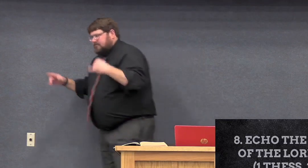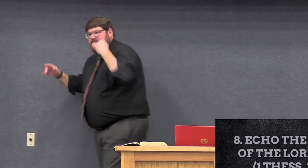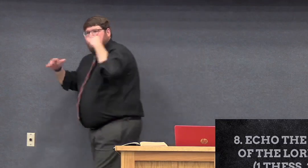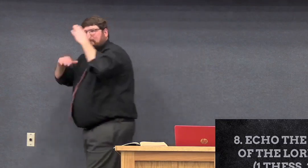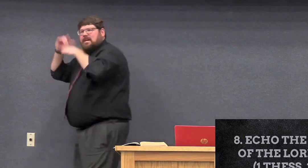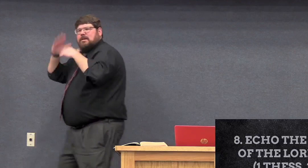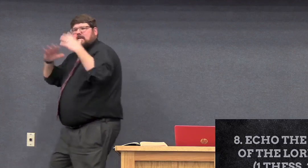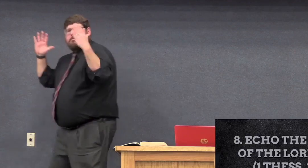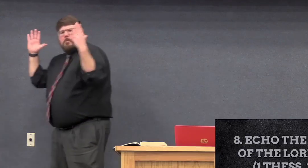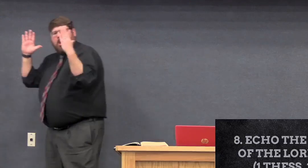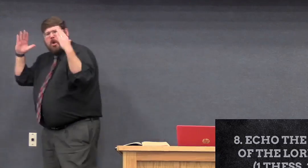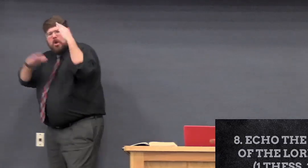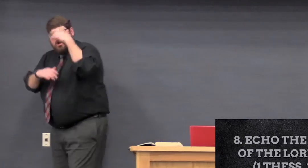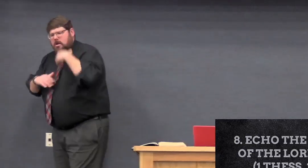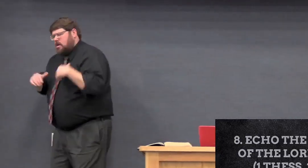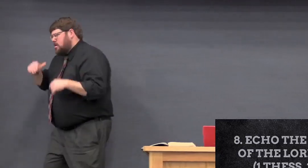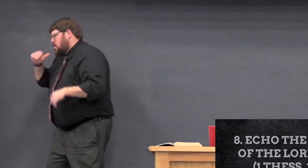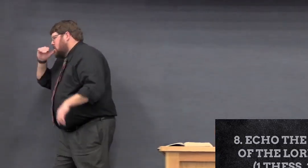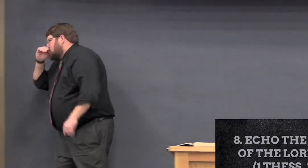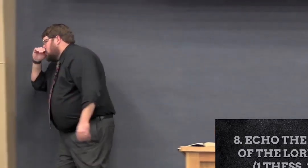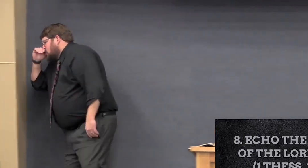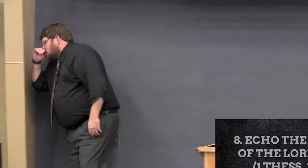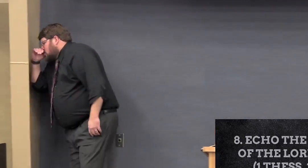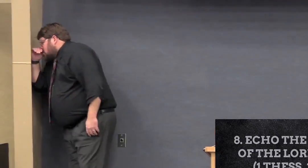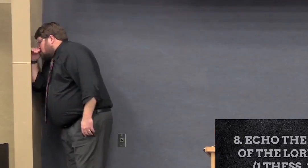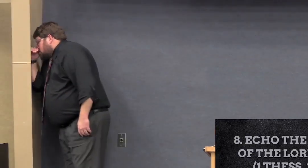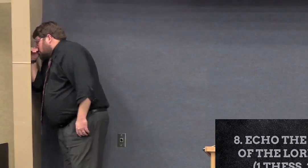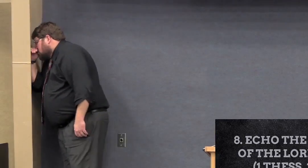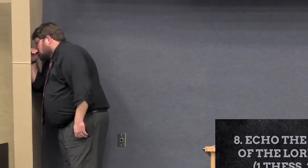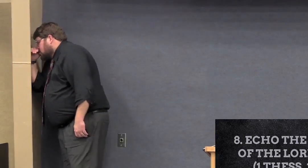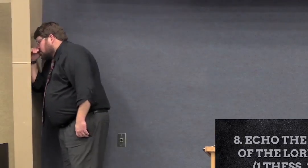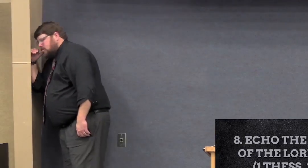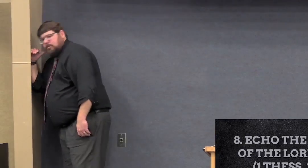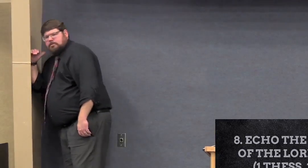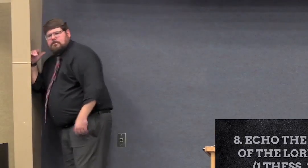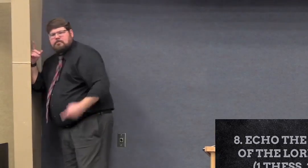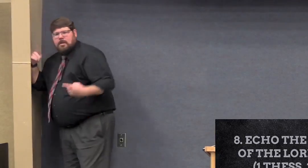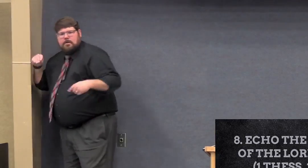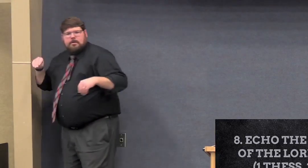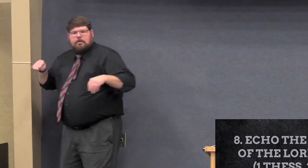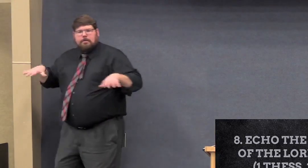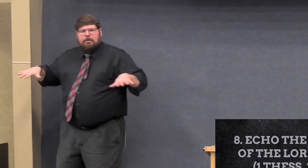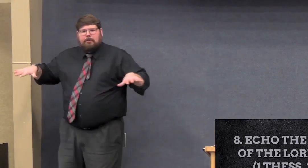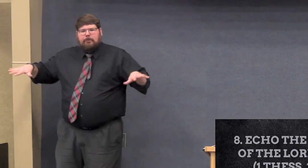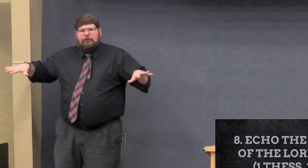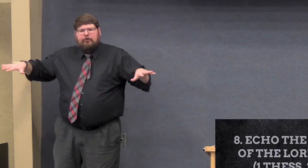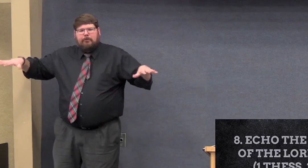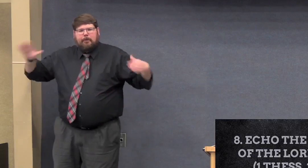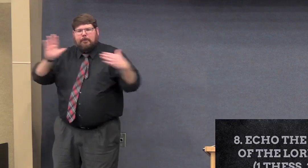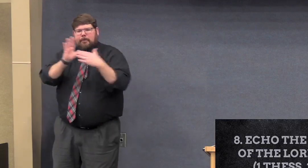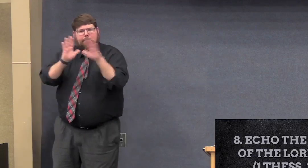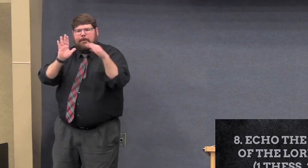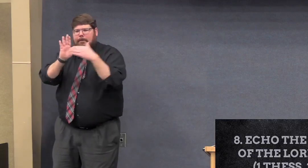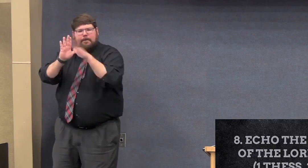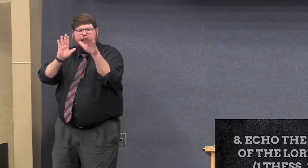Let's say if I could go in a building and I could yell against the wall, the